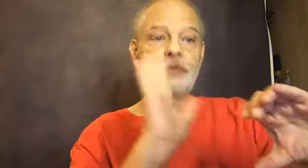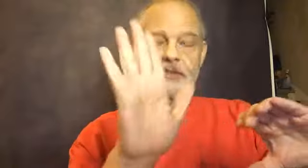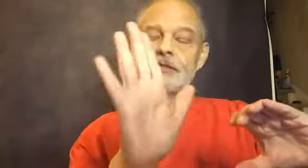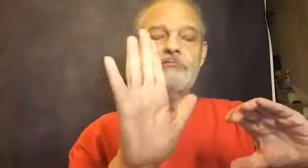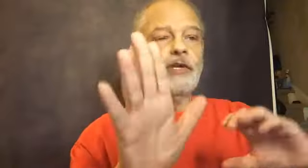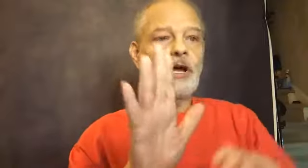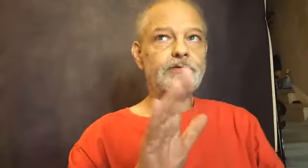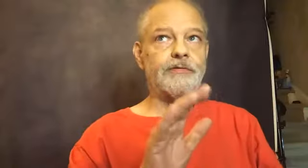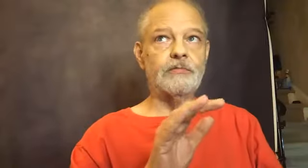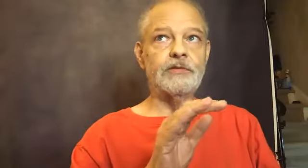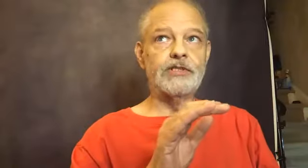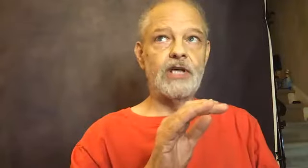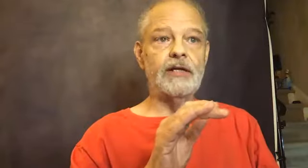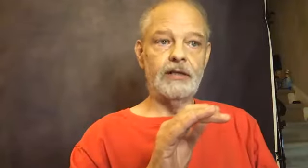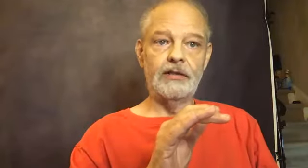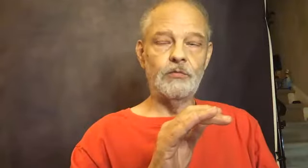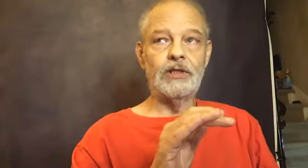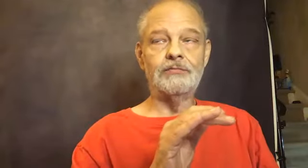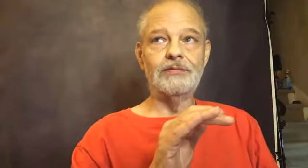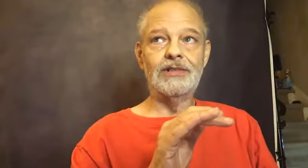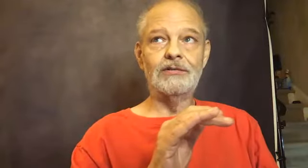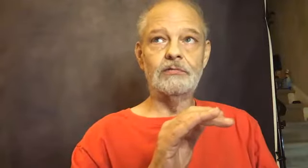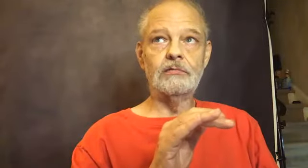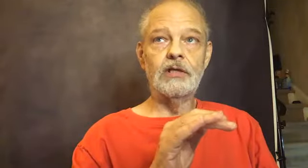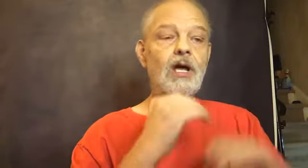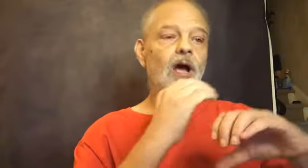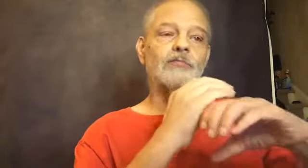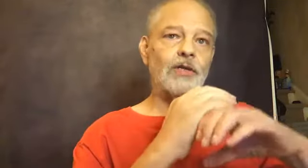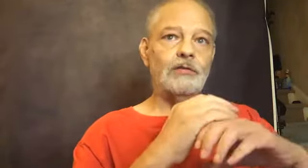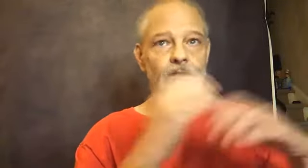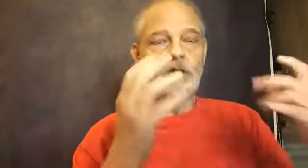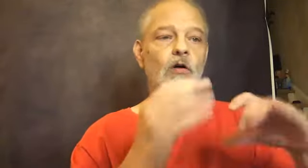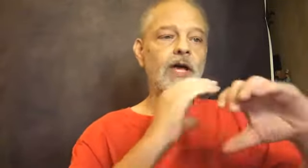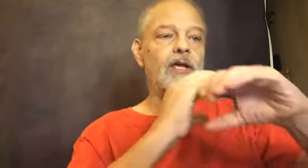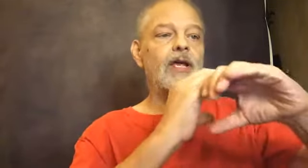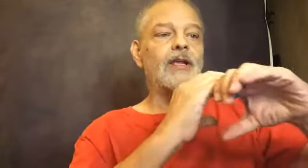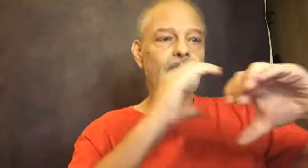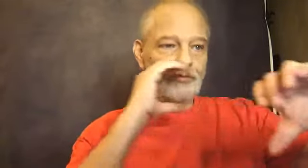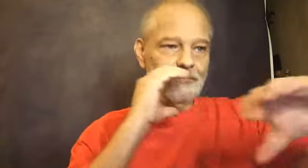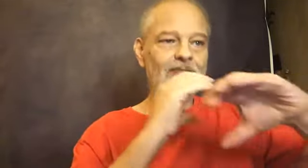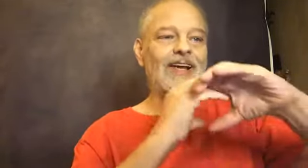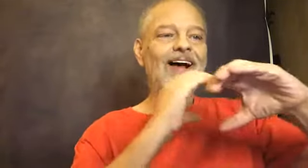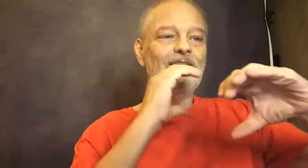This really comes from signed English. Well, no. Okay.